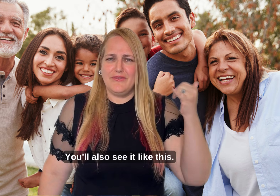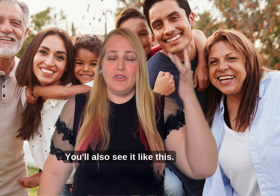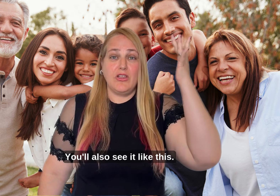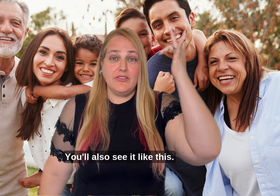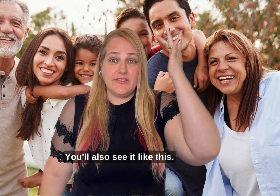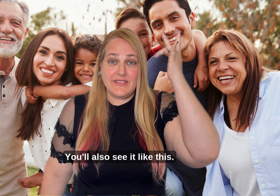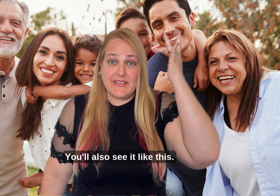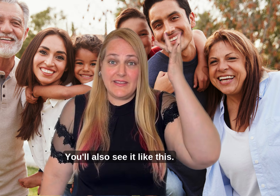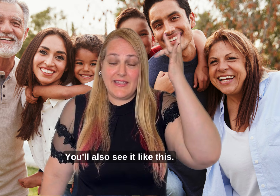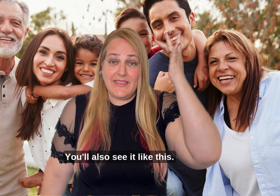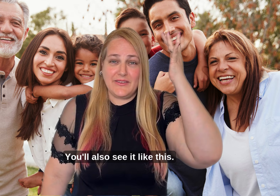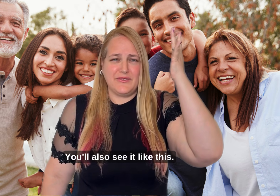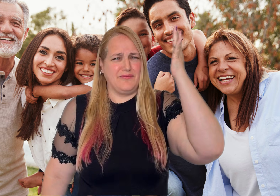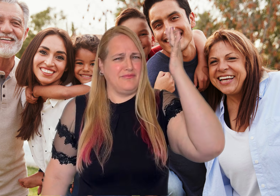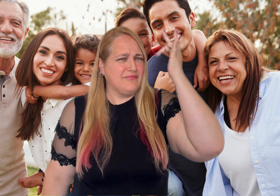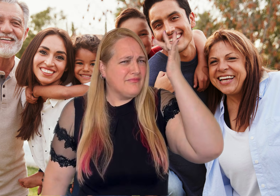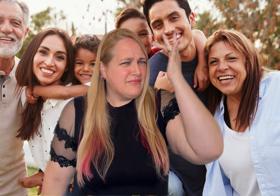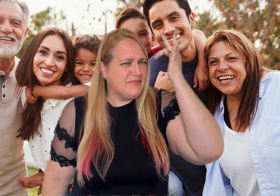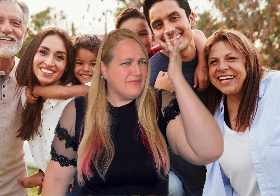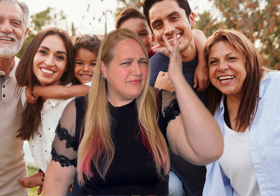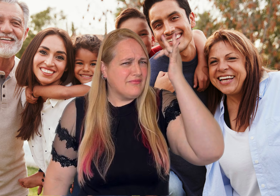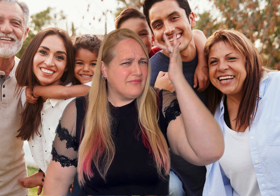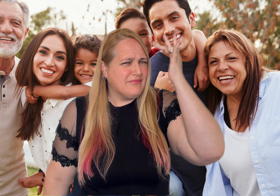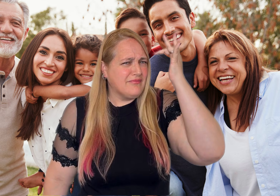You'll also see it like this.